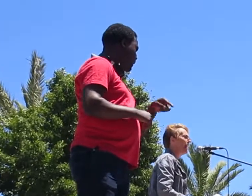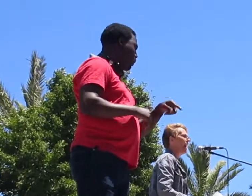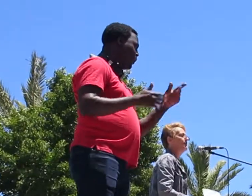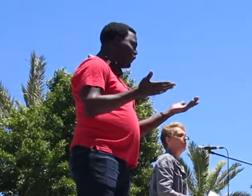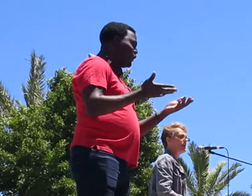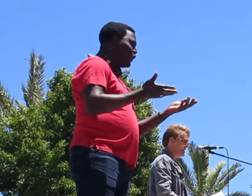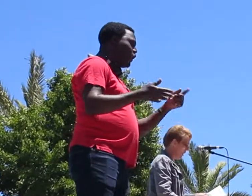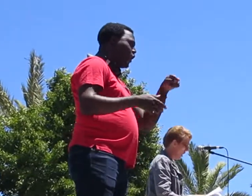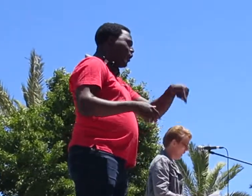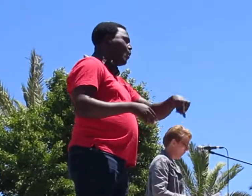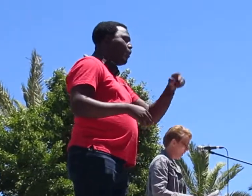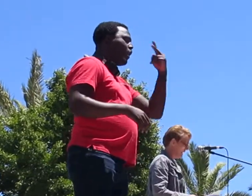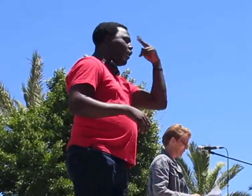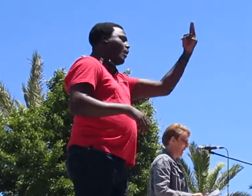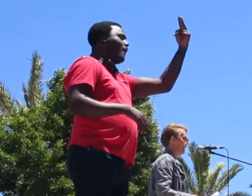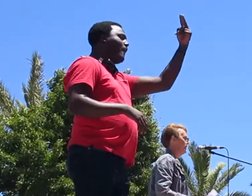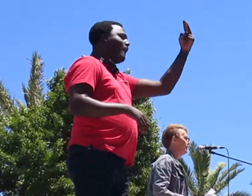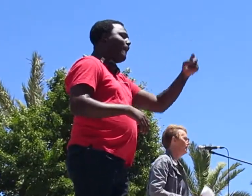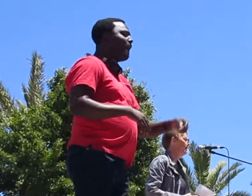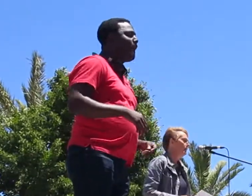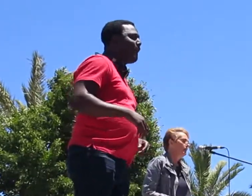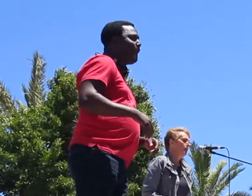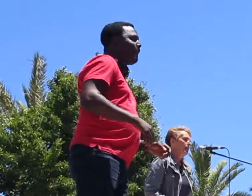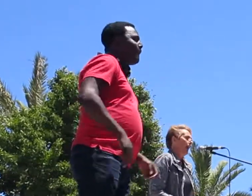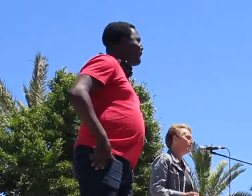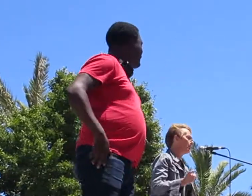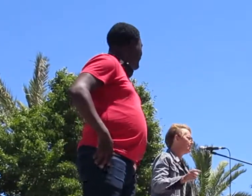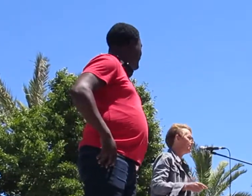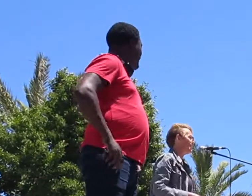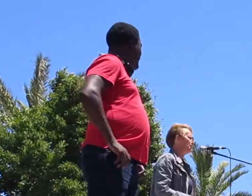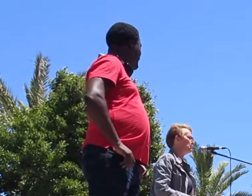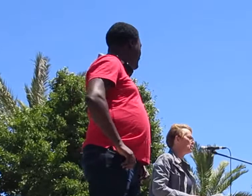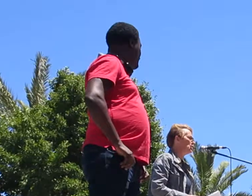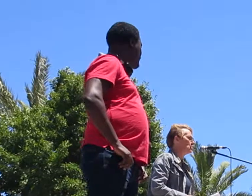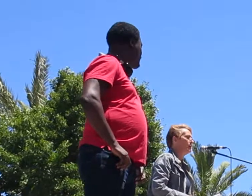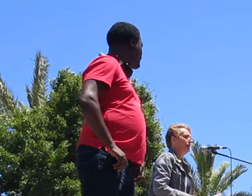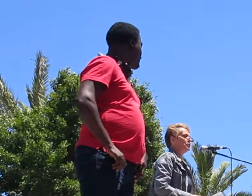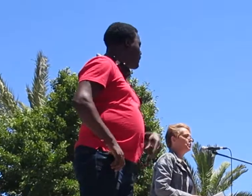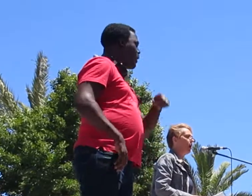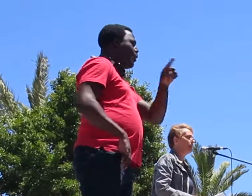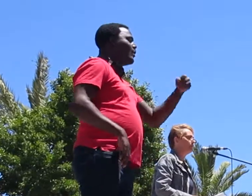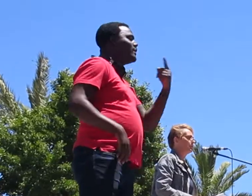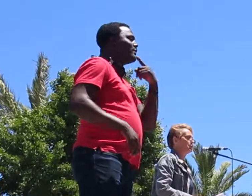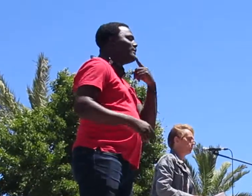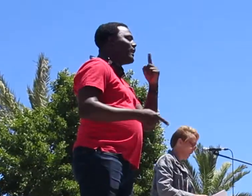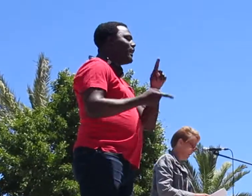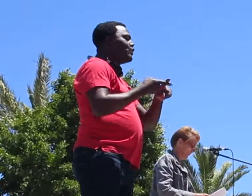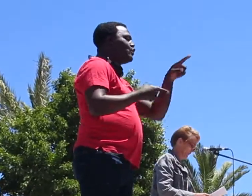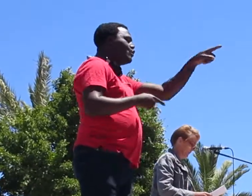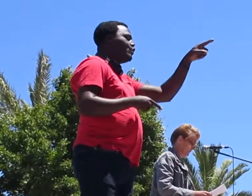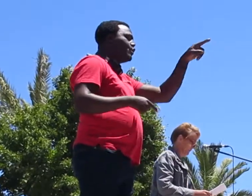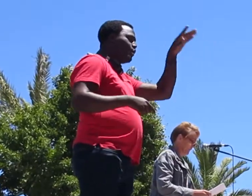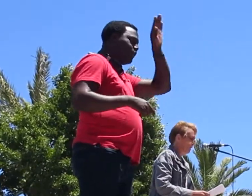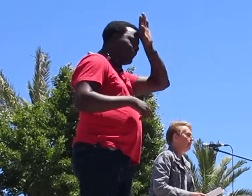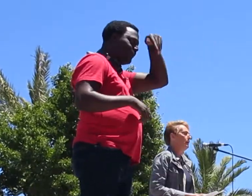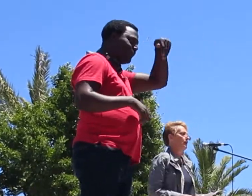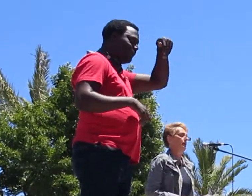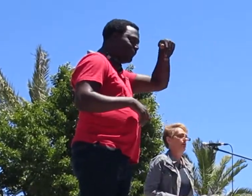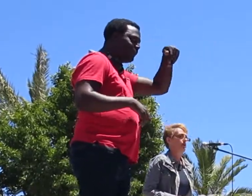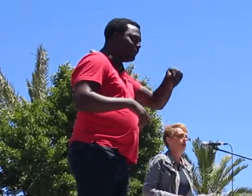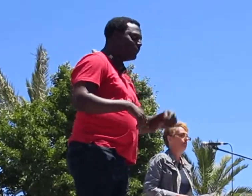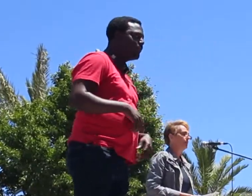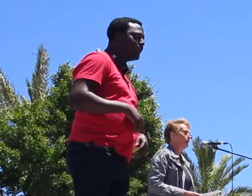here and we are watching. And we say to you, Donald Trump,